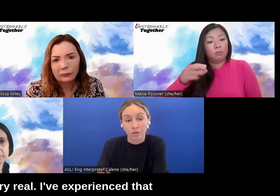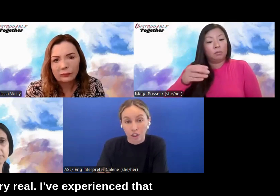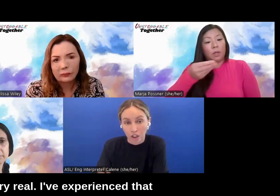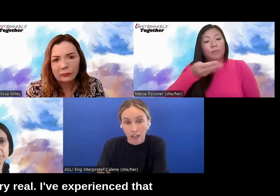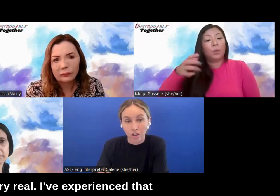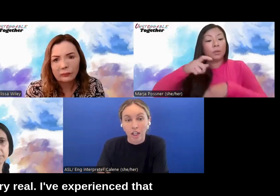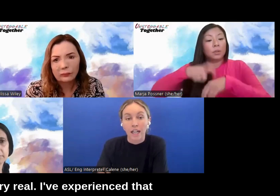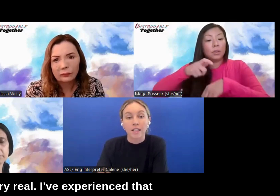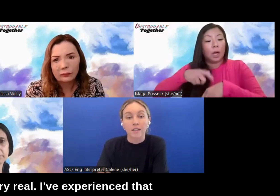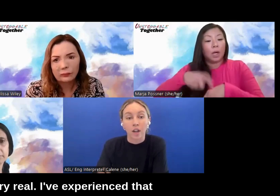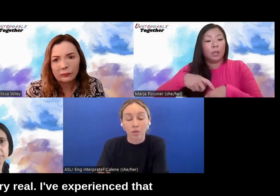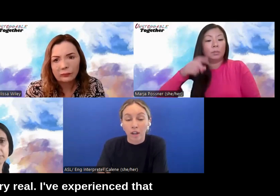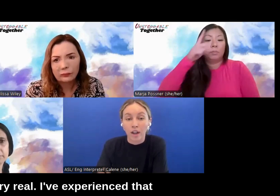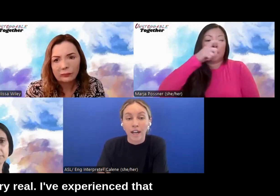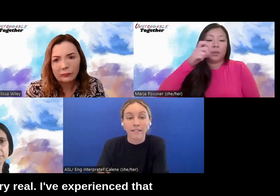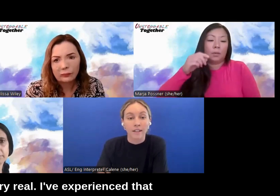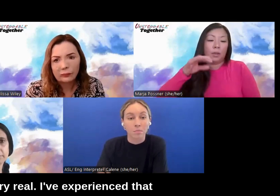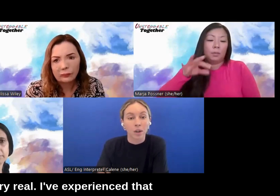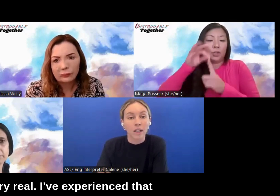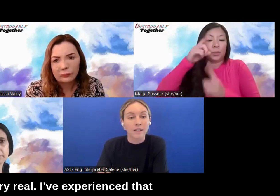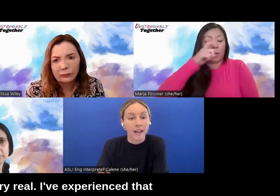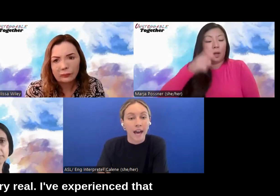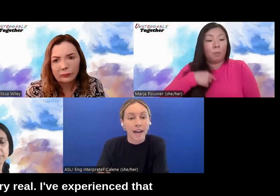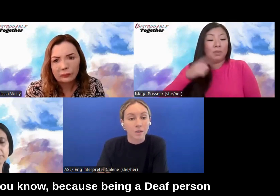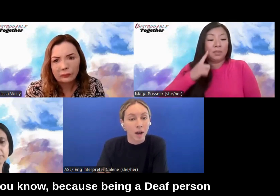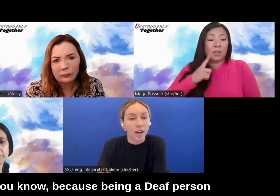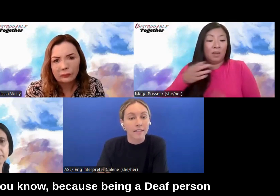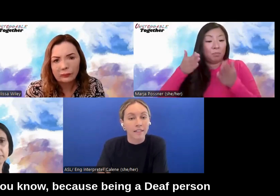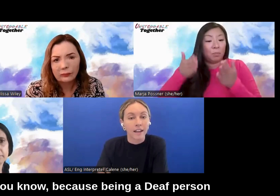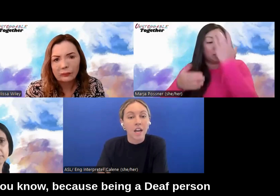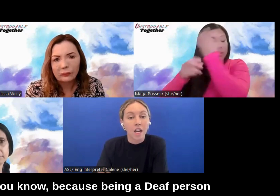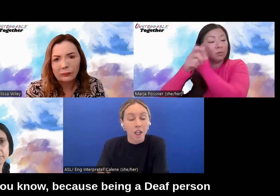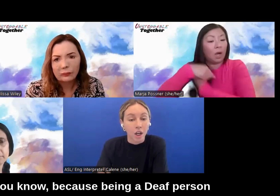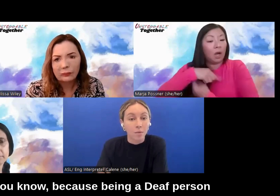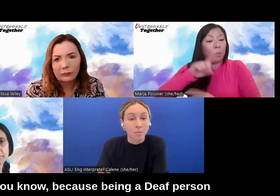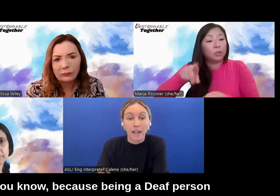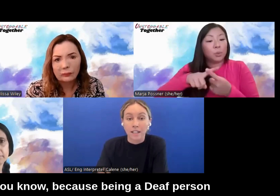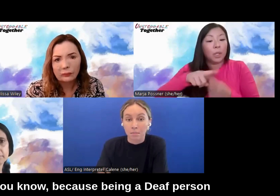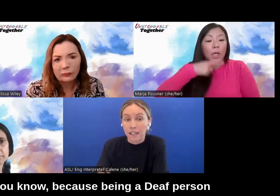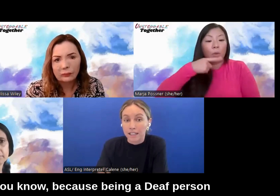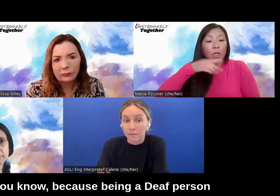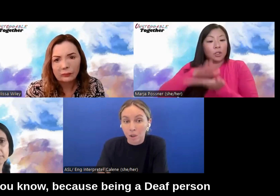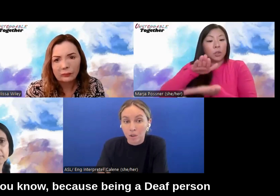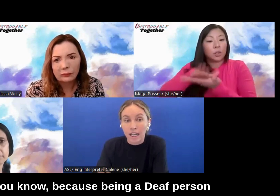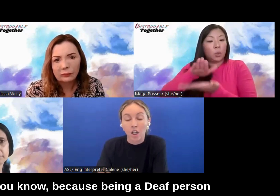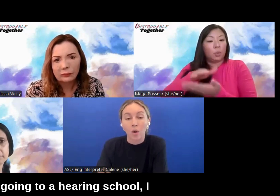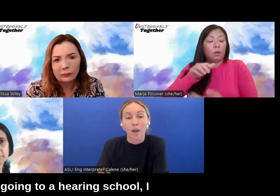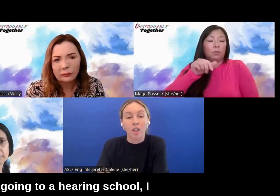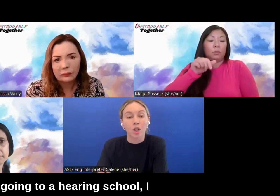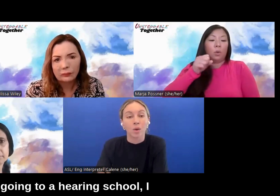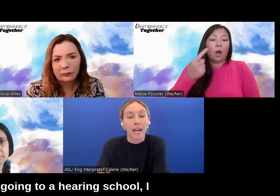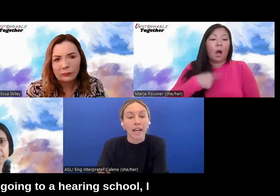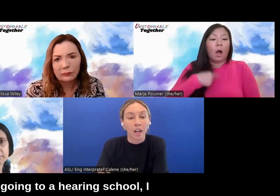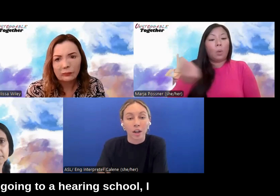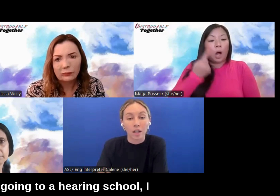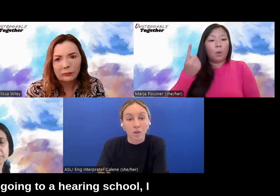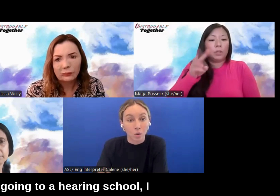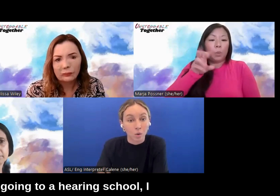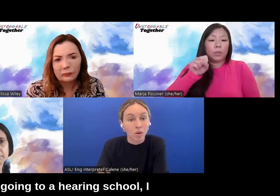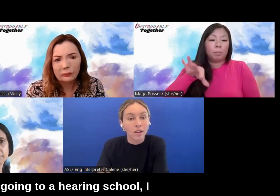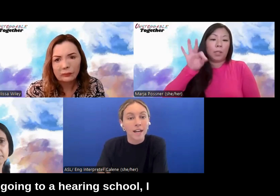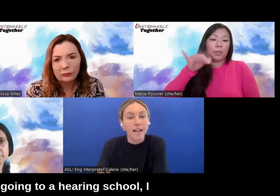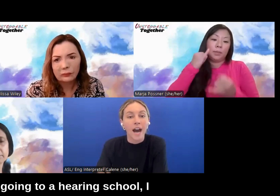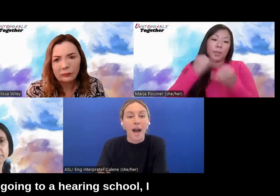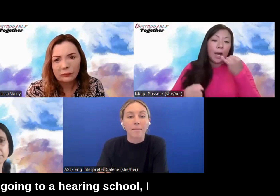social rejection is very real, and I've experienced that as well. And I think, because being a deaf person and going to a